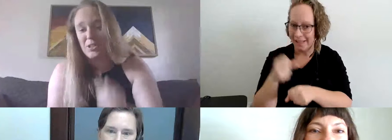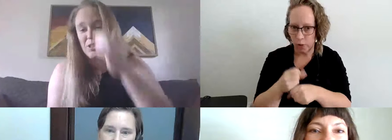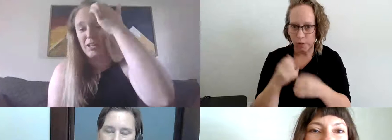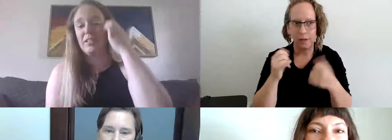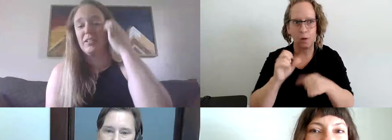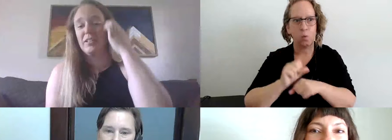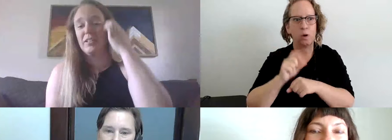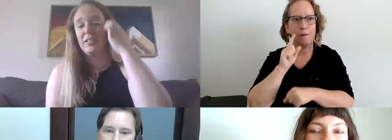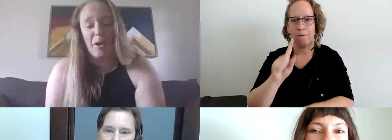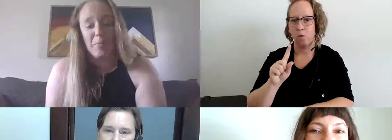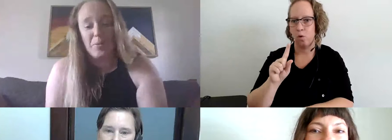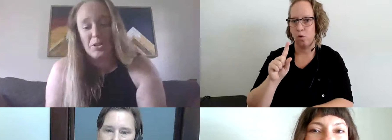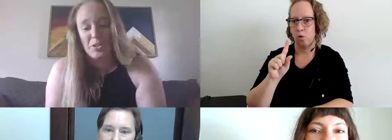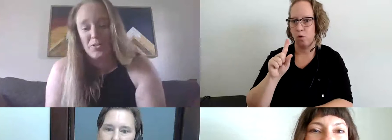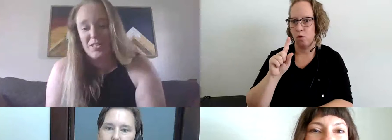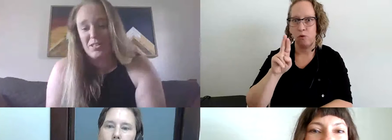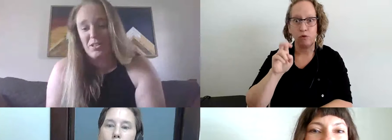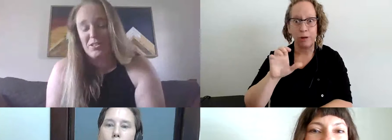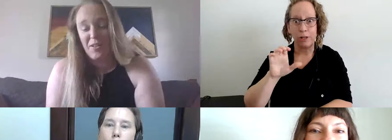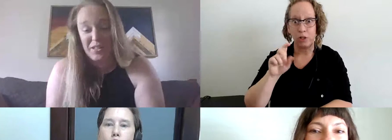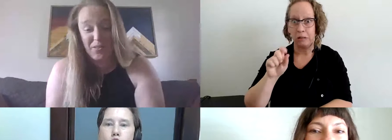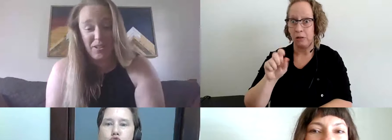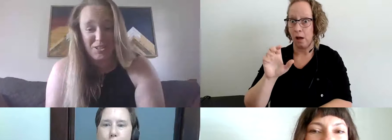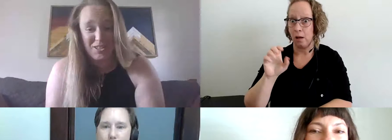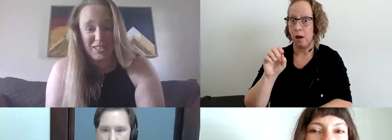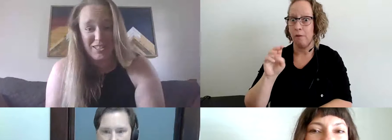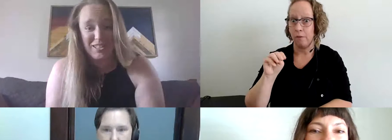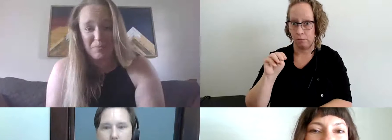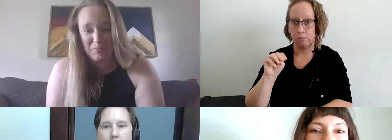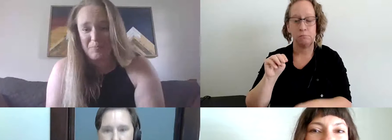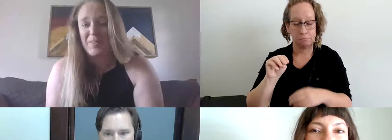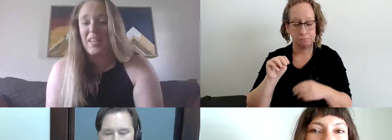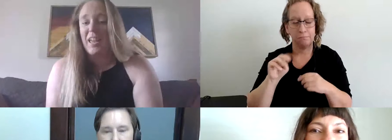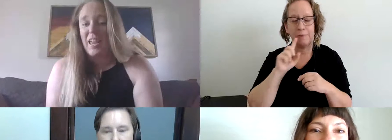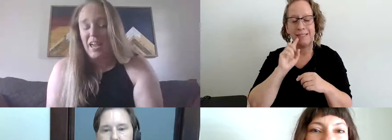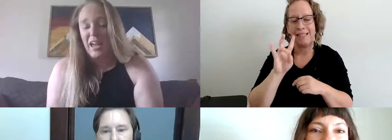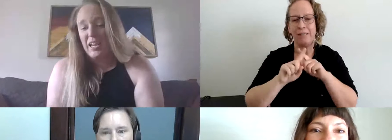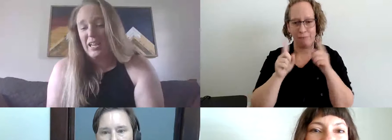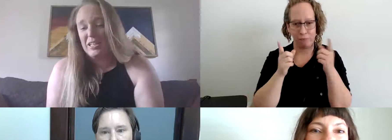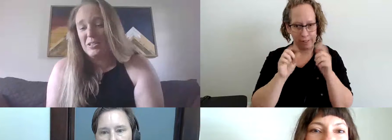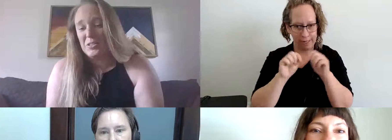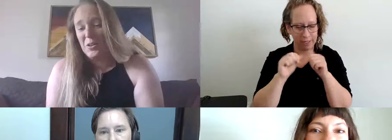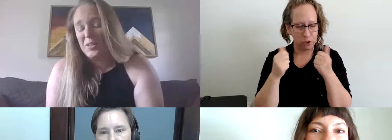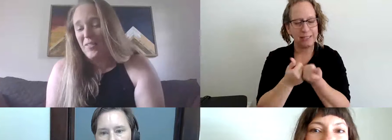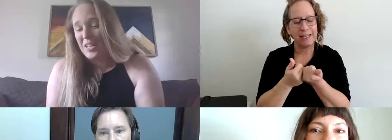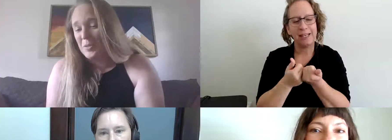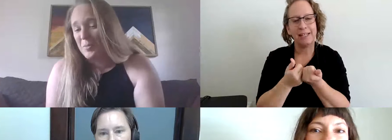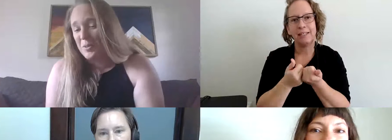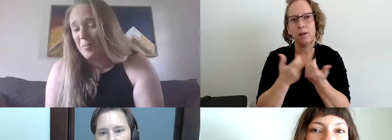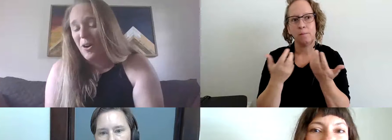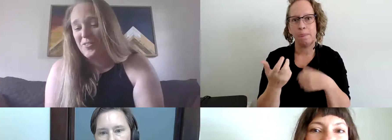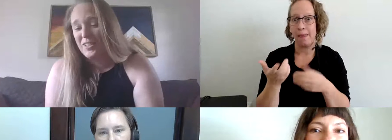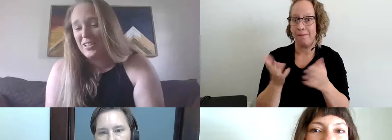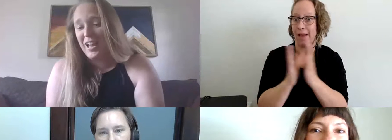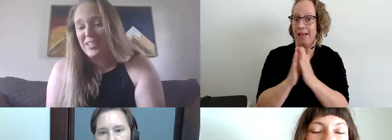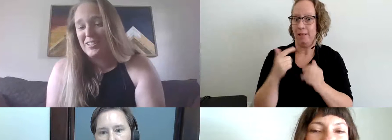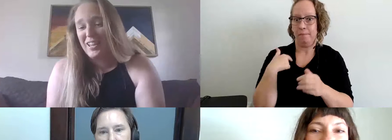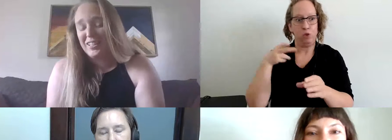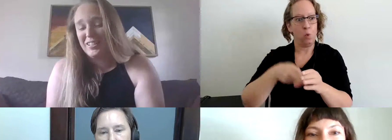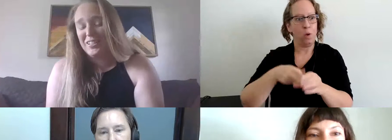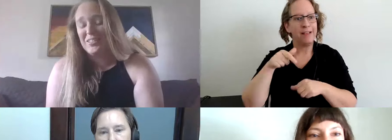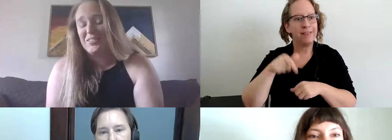for recreation.gov, which services 7 different agencies. And so they have asked me to be a part of